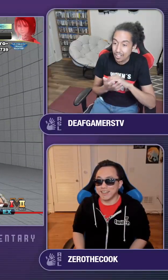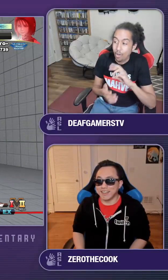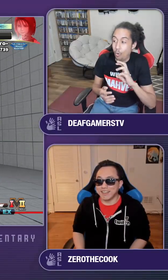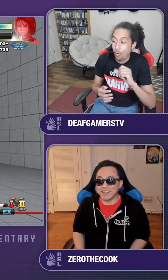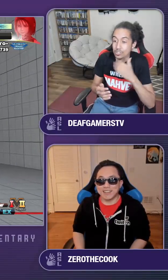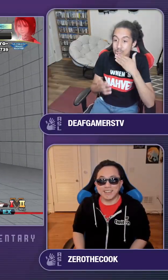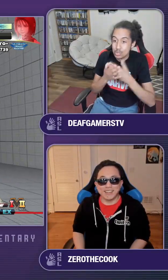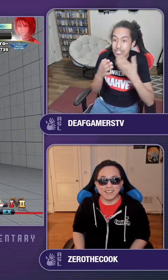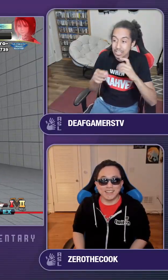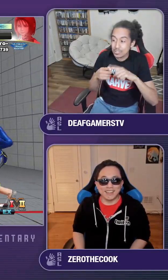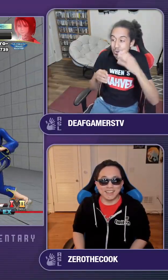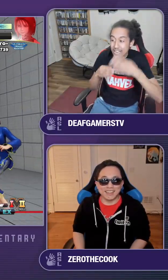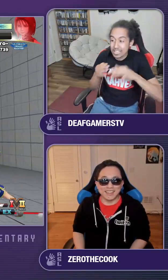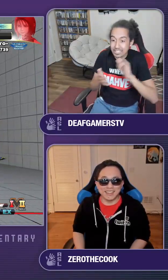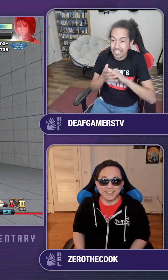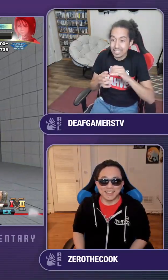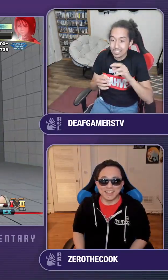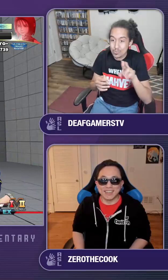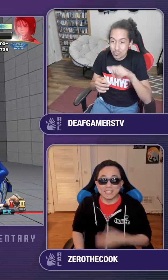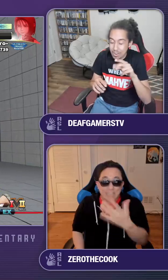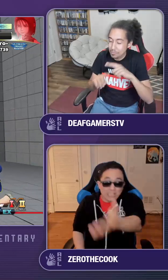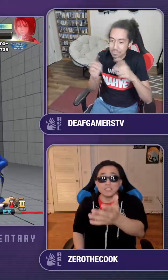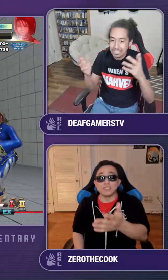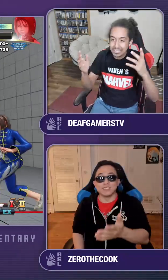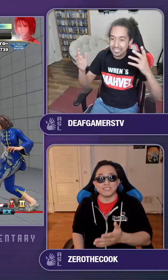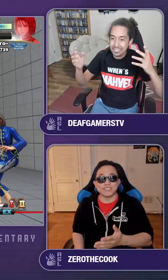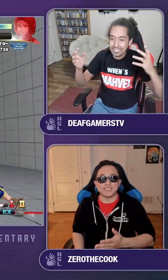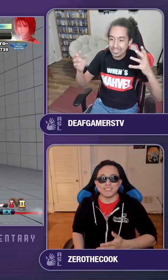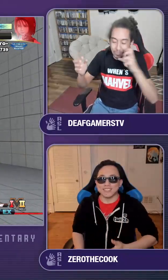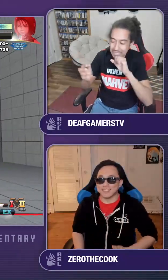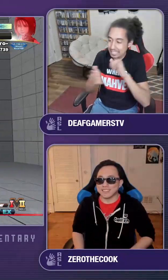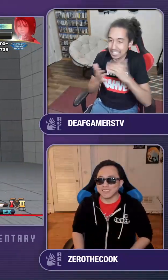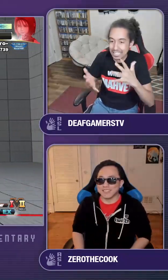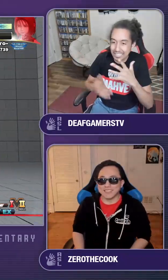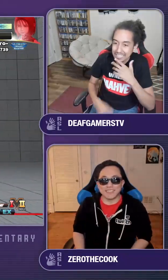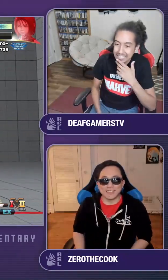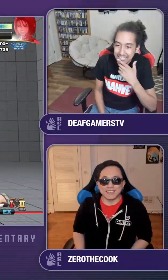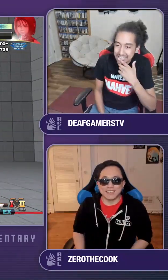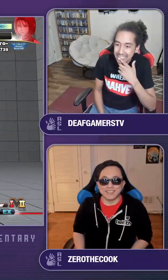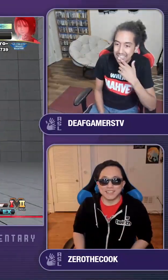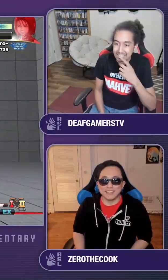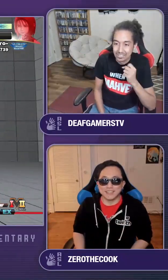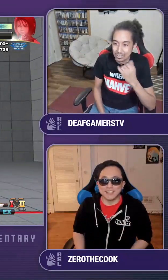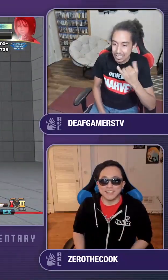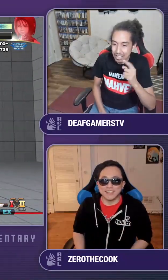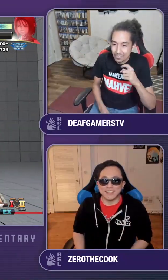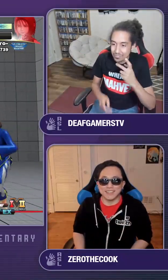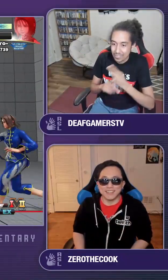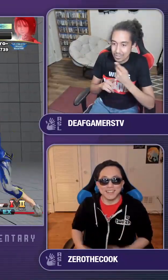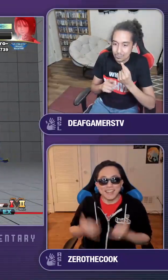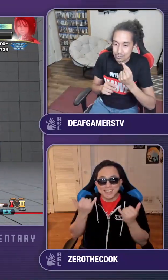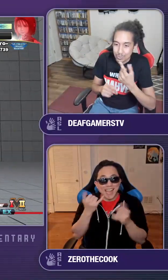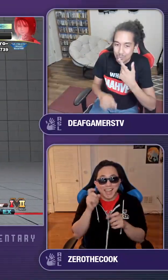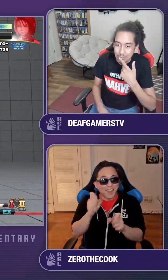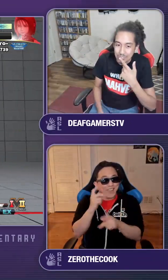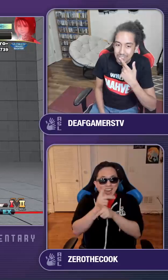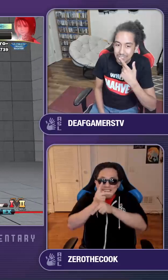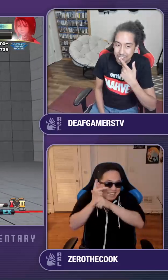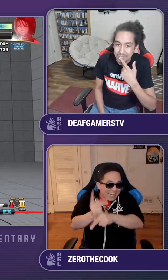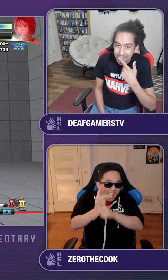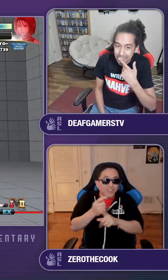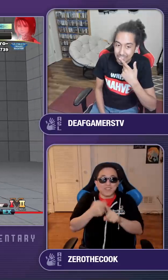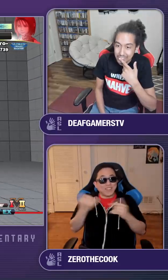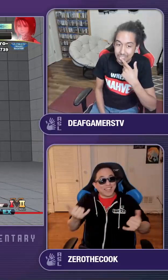any poke from Metro M to take it. Jazdero needs a combo of some sort. A throw won't kill. He needs a hit into a confirmation.